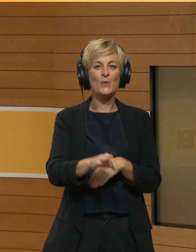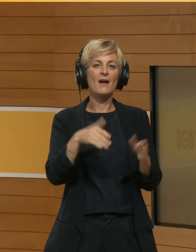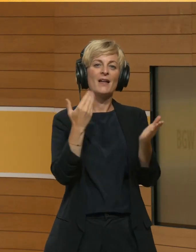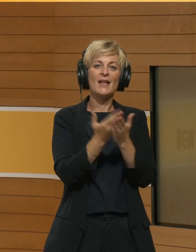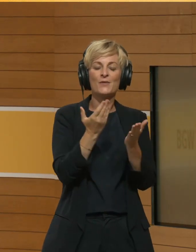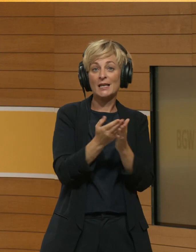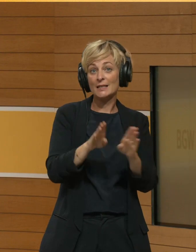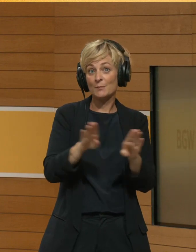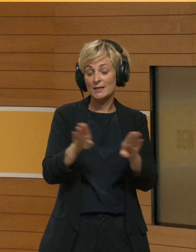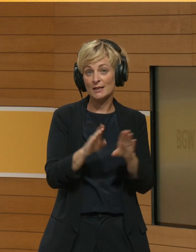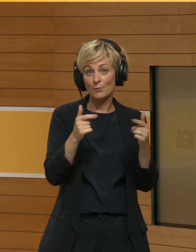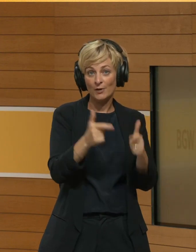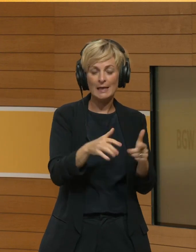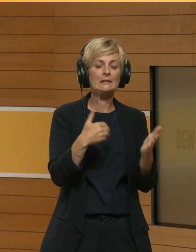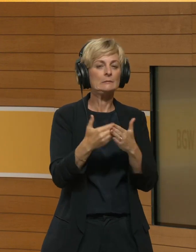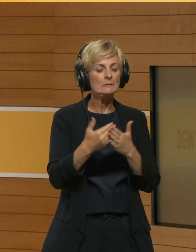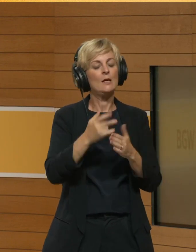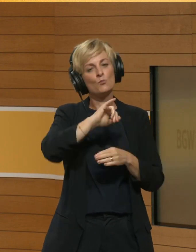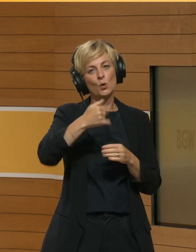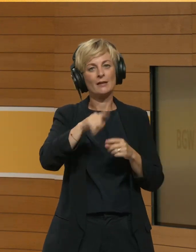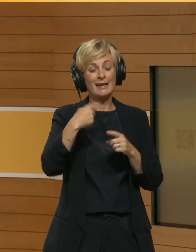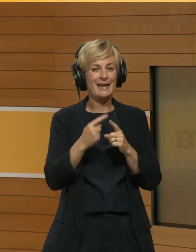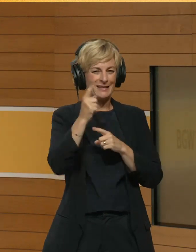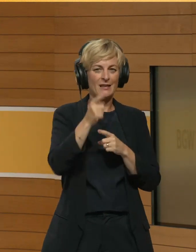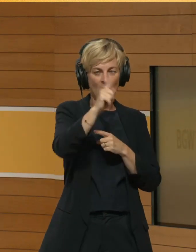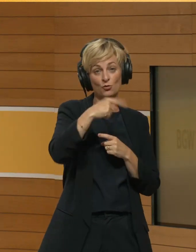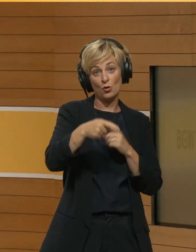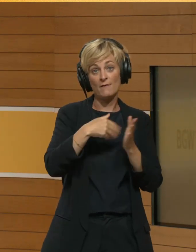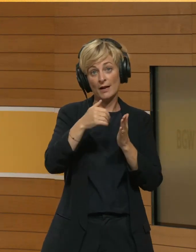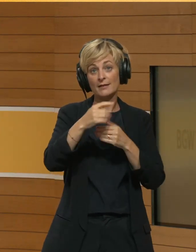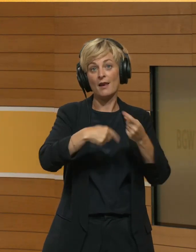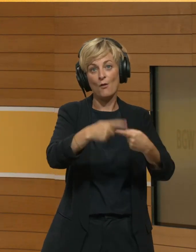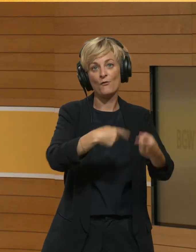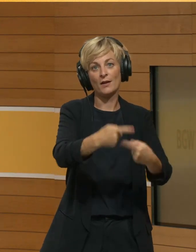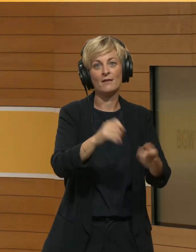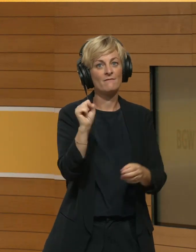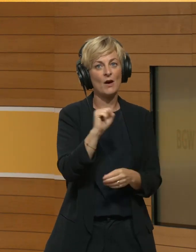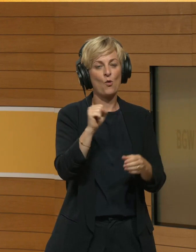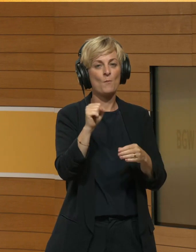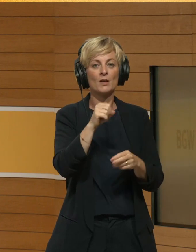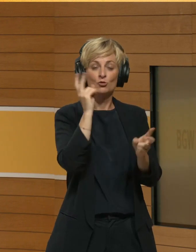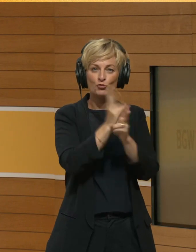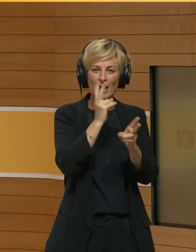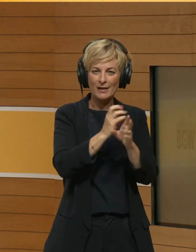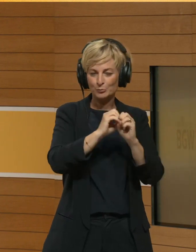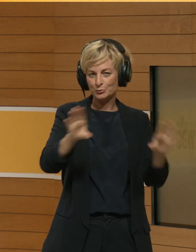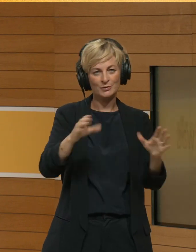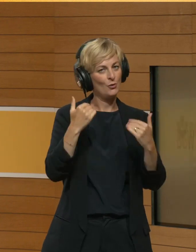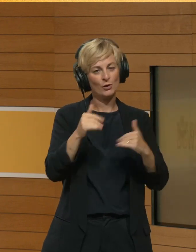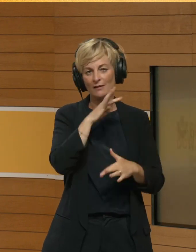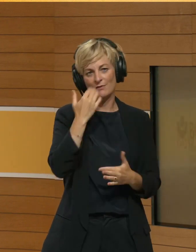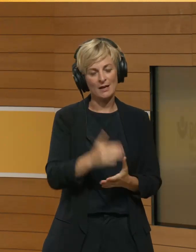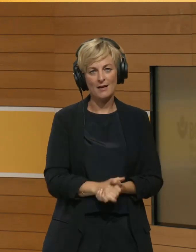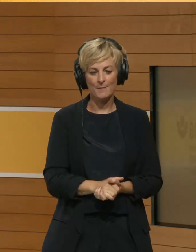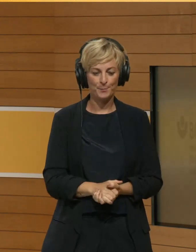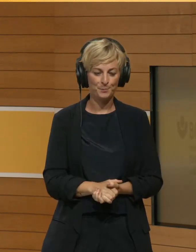years because there are a lot of standards in this way. And also that we said it about the